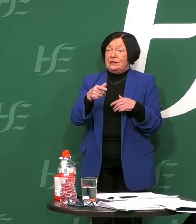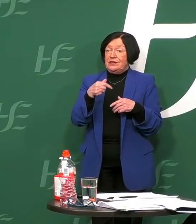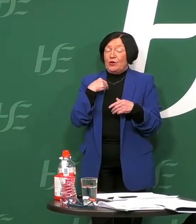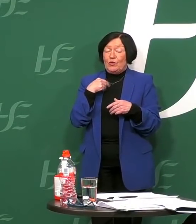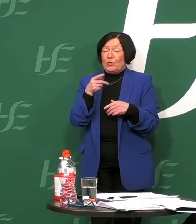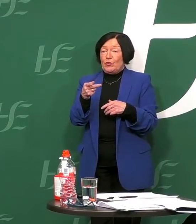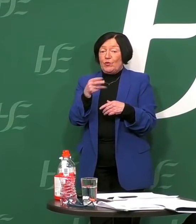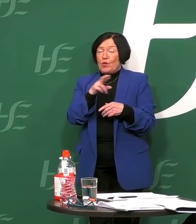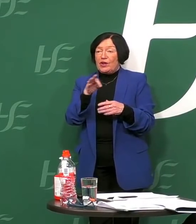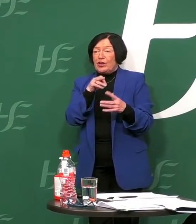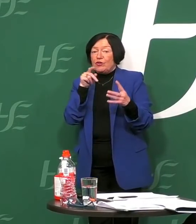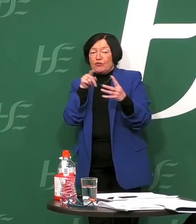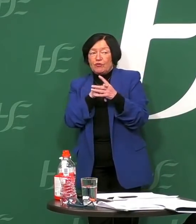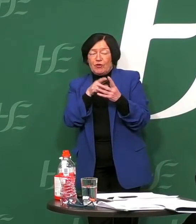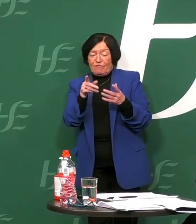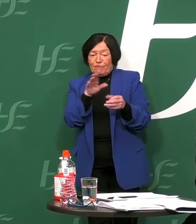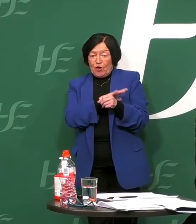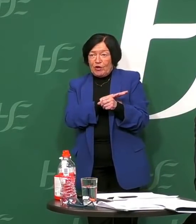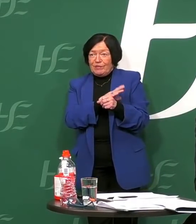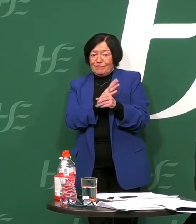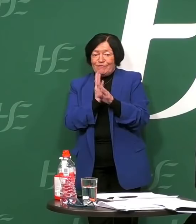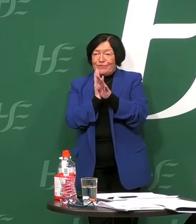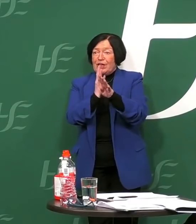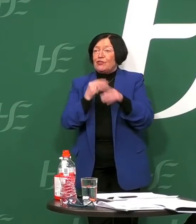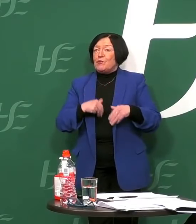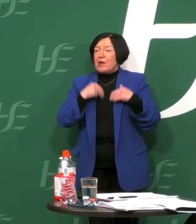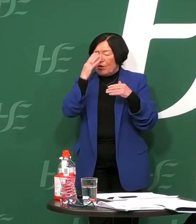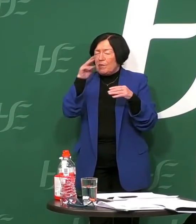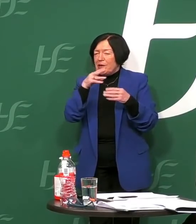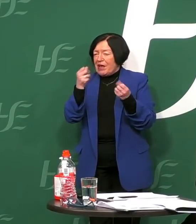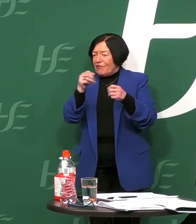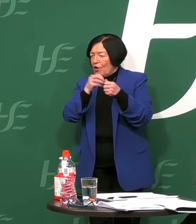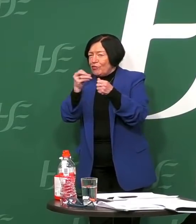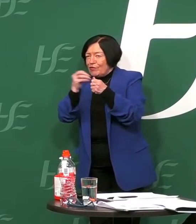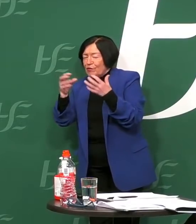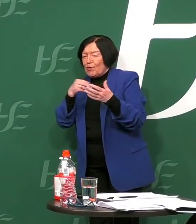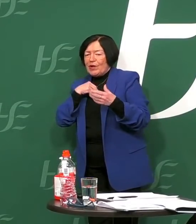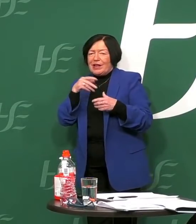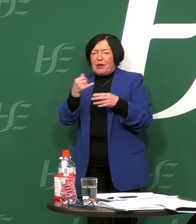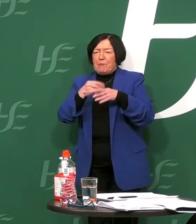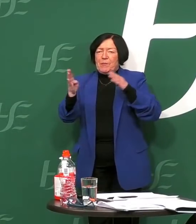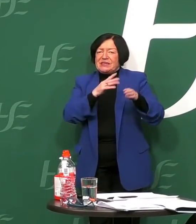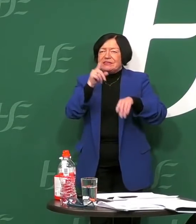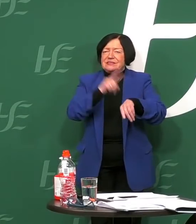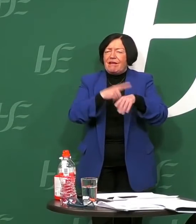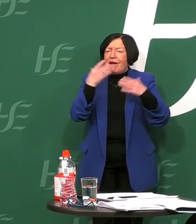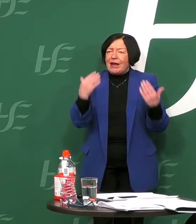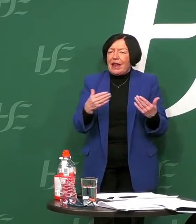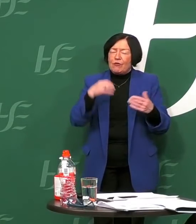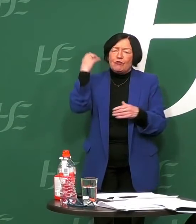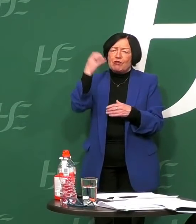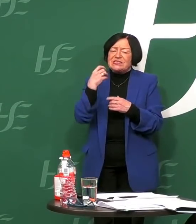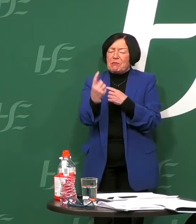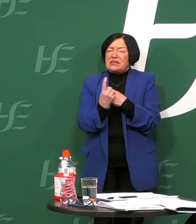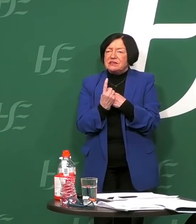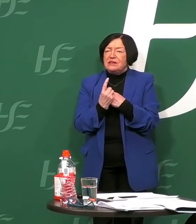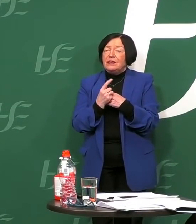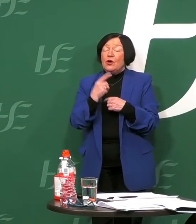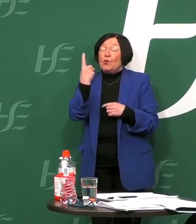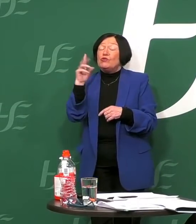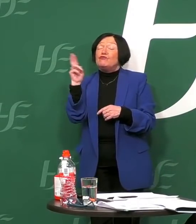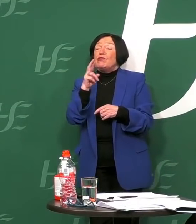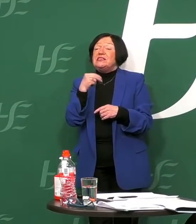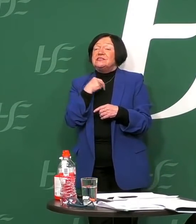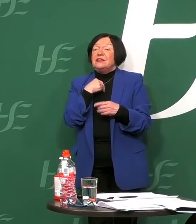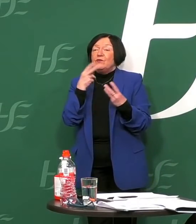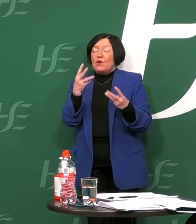weren't necessarily getting the throughput in the morning. And we understand people have more commitments. We're entering into a really busy period coming into Christmas. So one of the reasons I suppose we